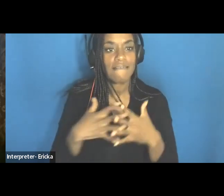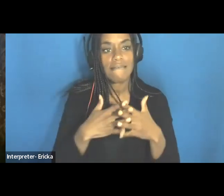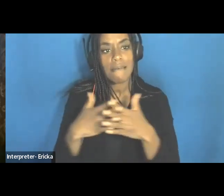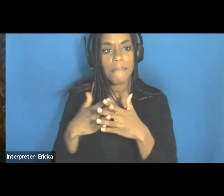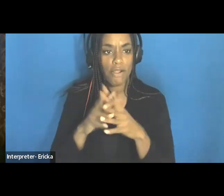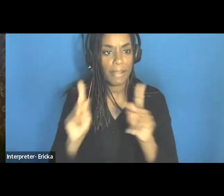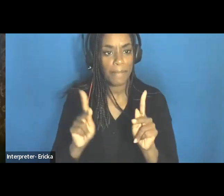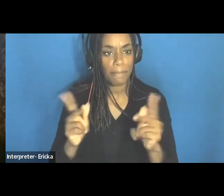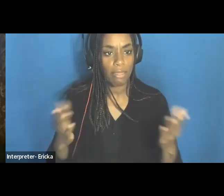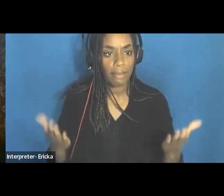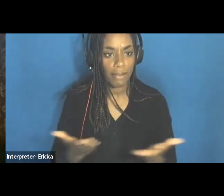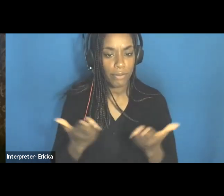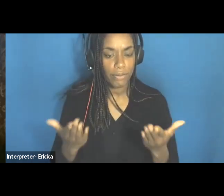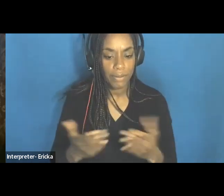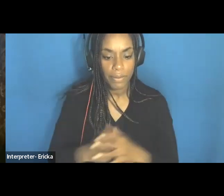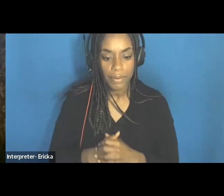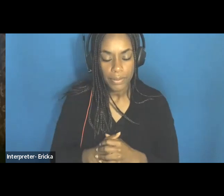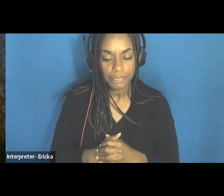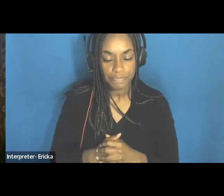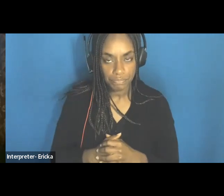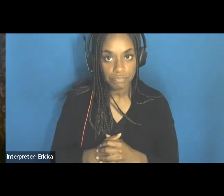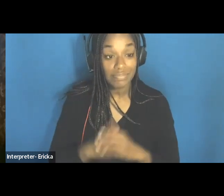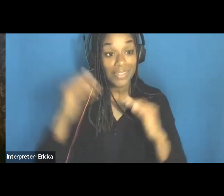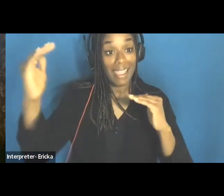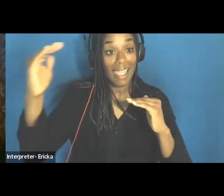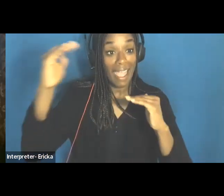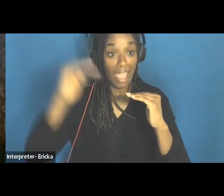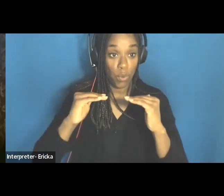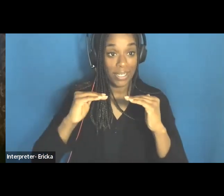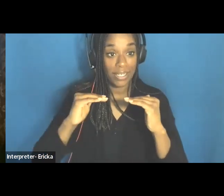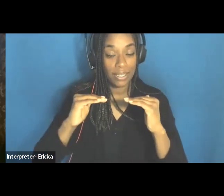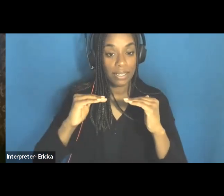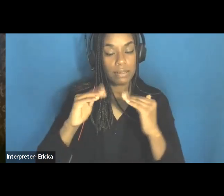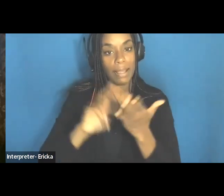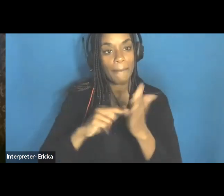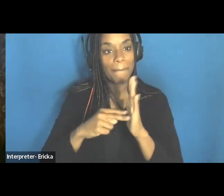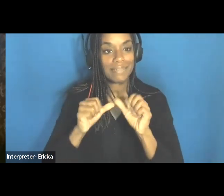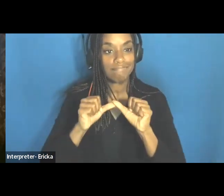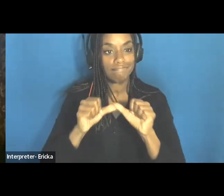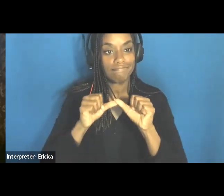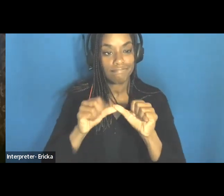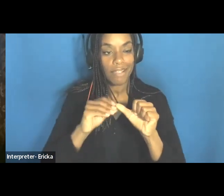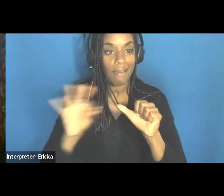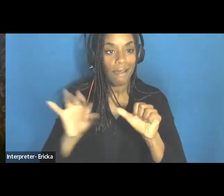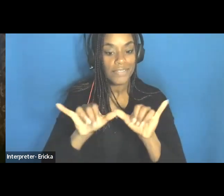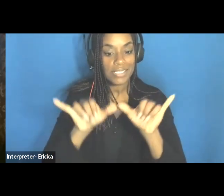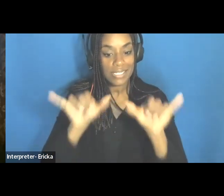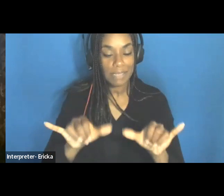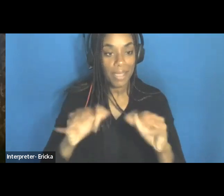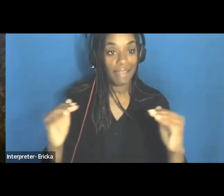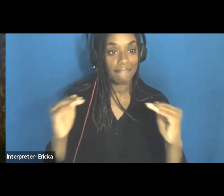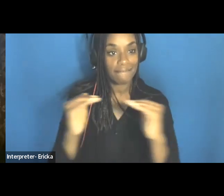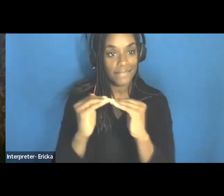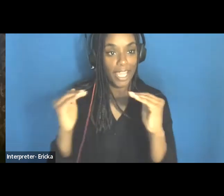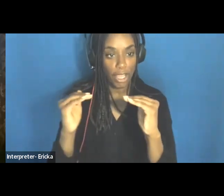country. When we say equity, means the consistency of systematic, fair, just,